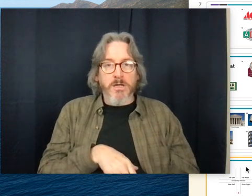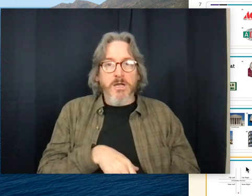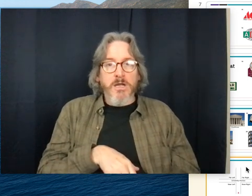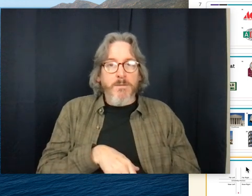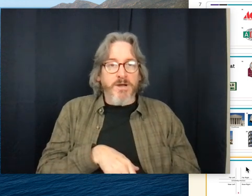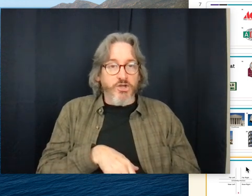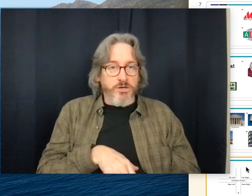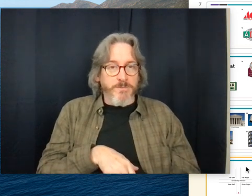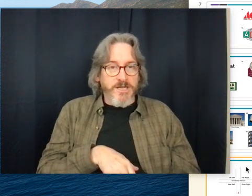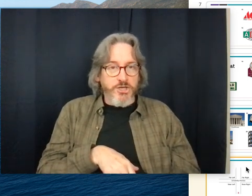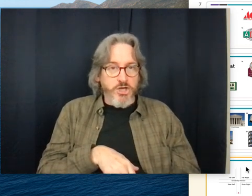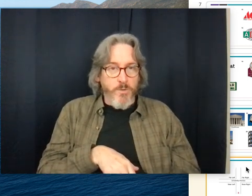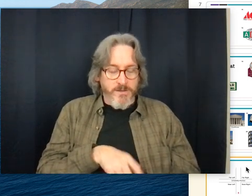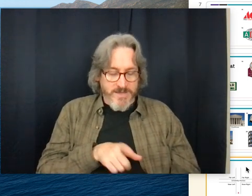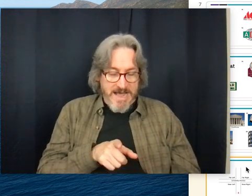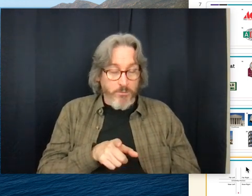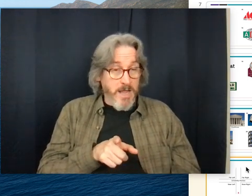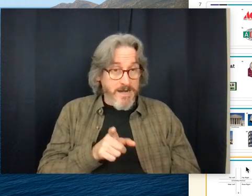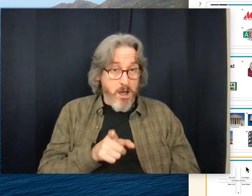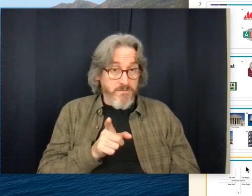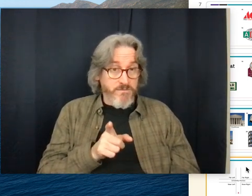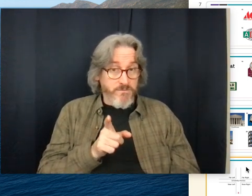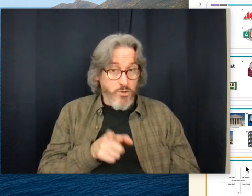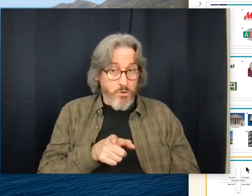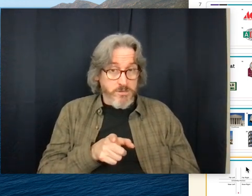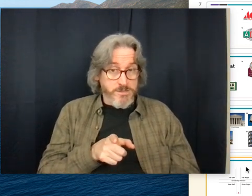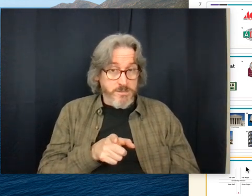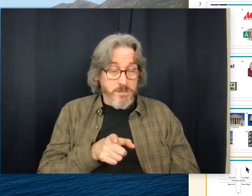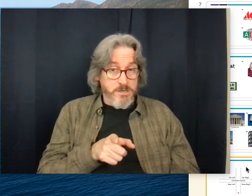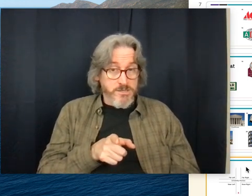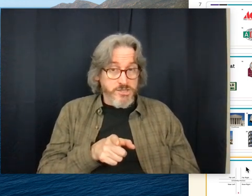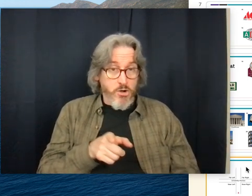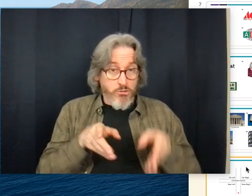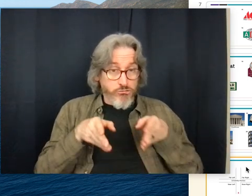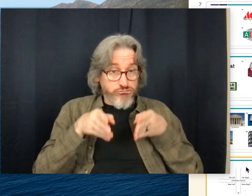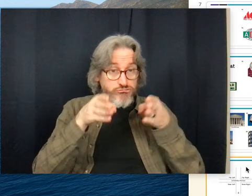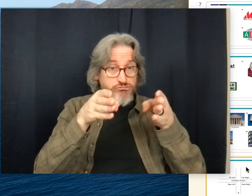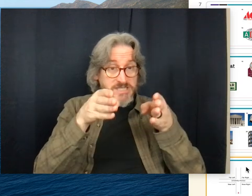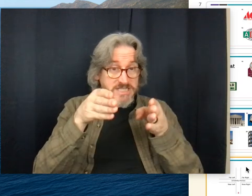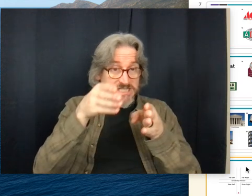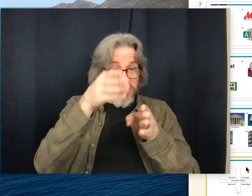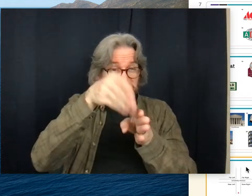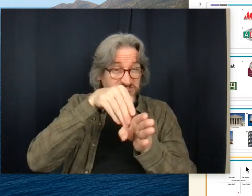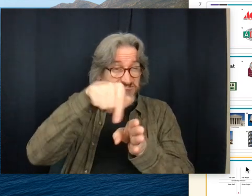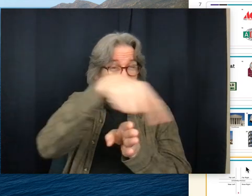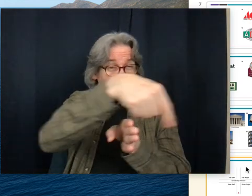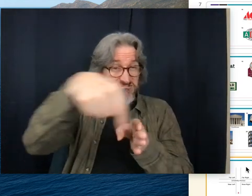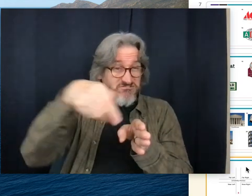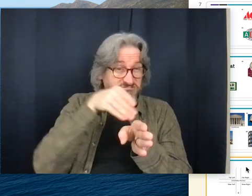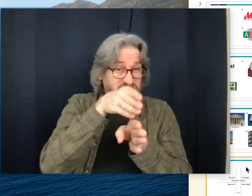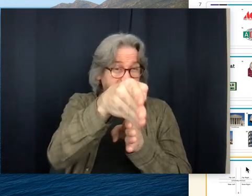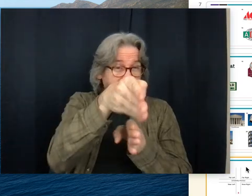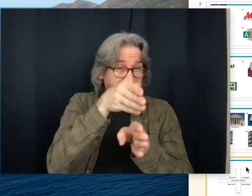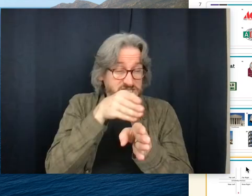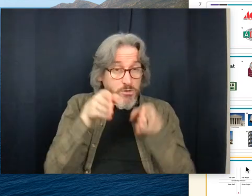angle, but you're going to be showing the outline of the corners. So